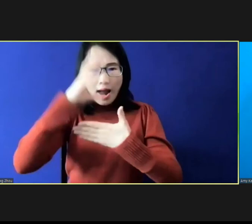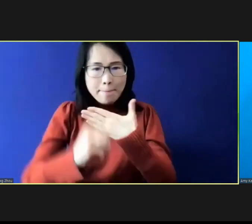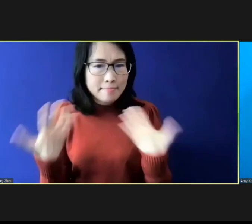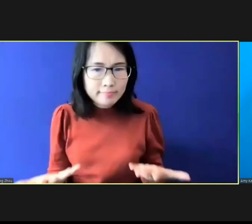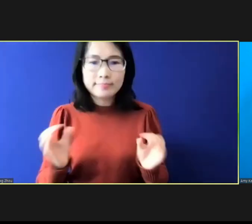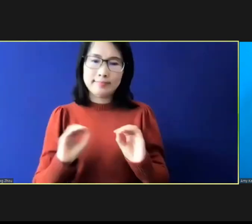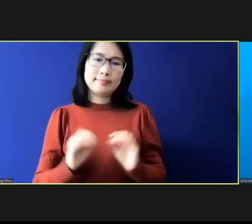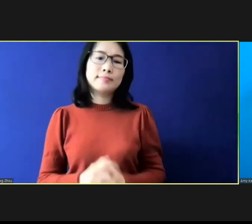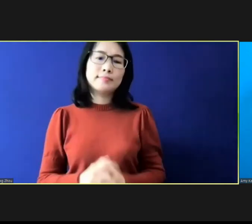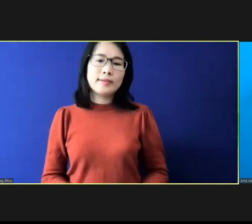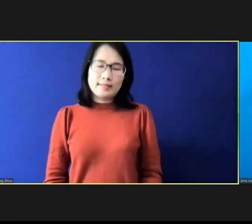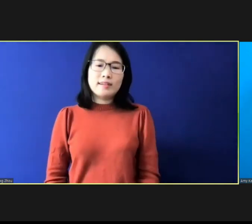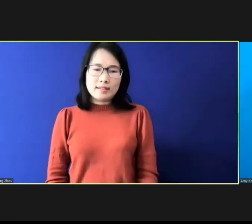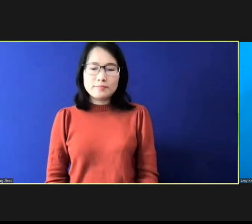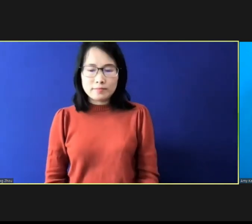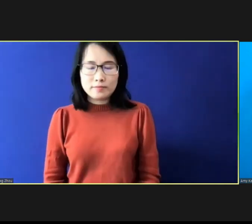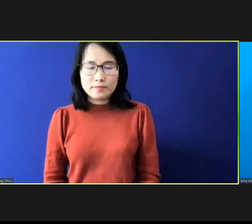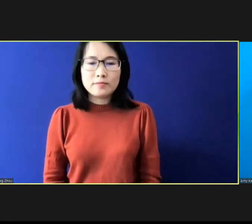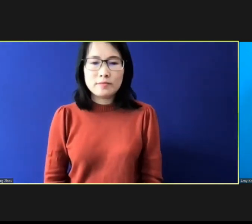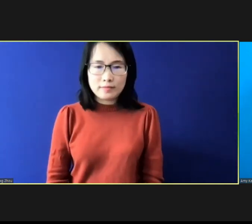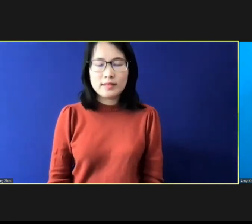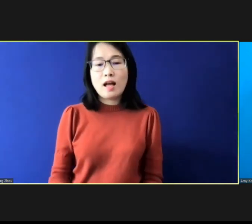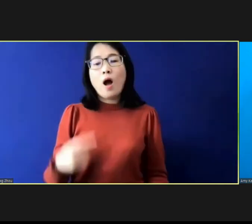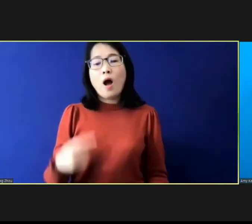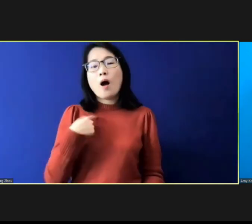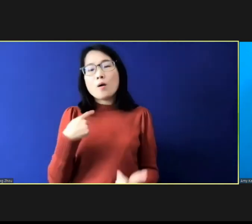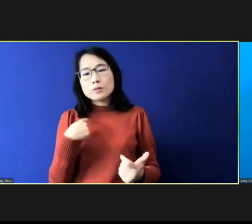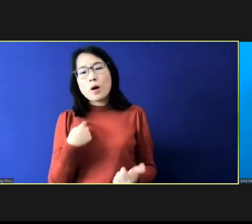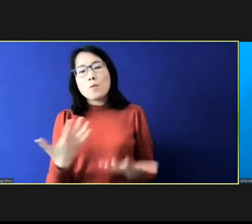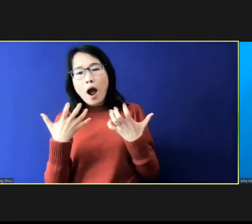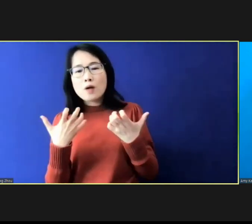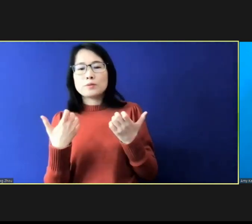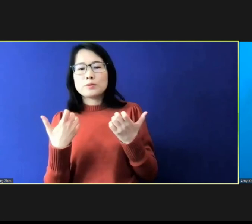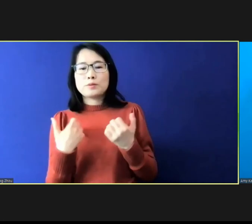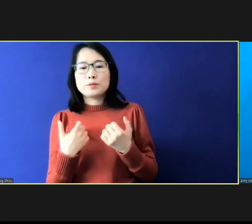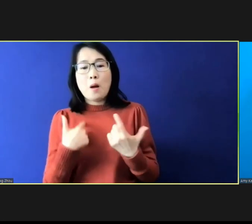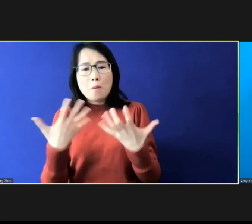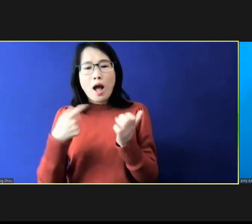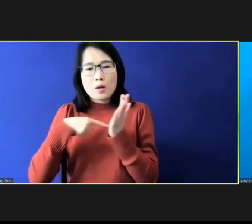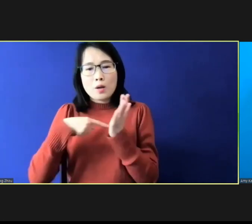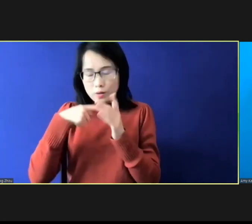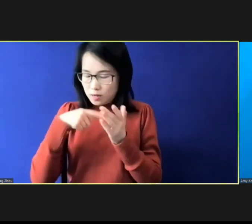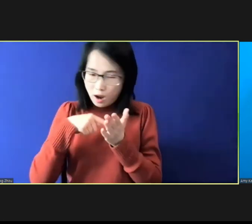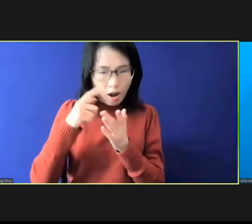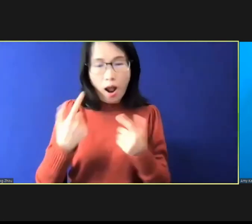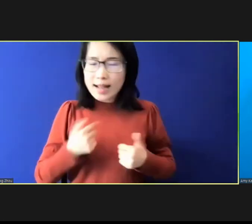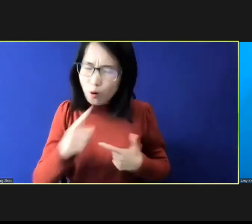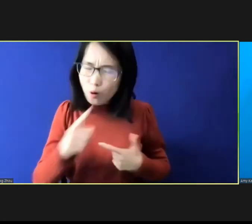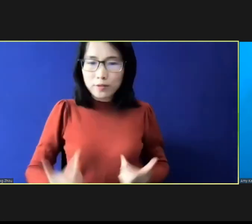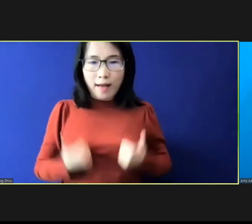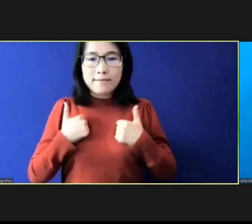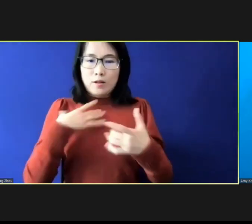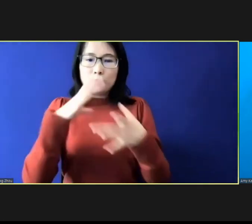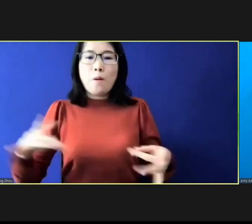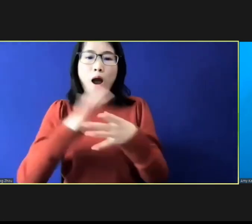educational systems set up to train interpreters. We have no curriculum for training interpreters.